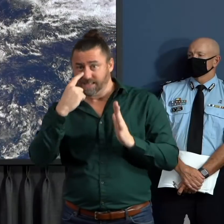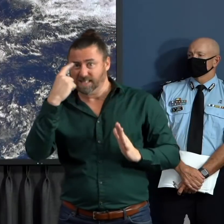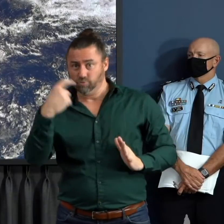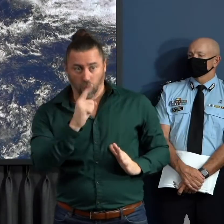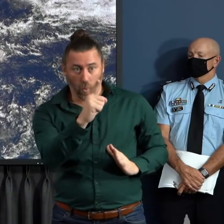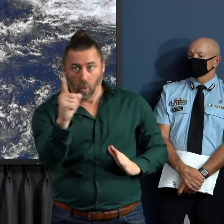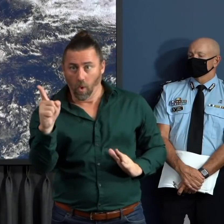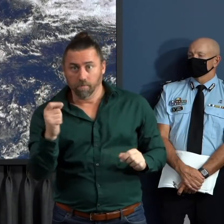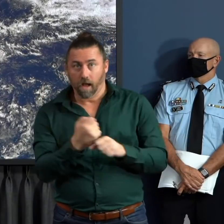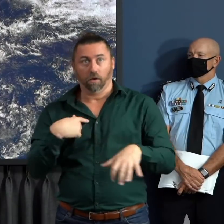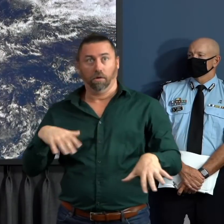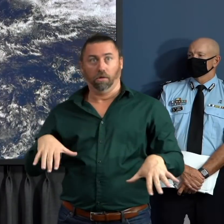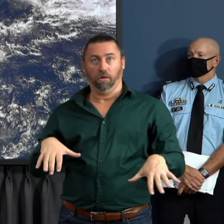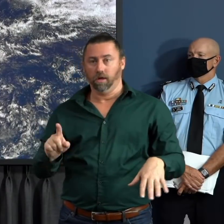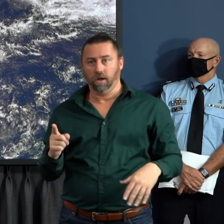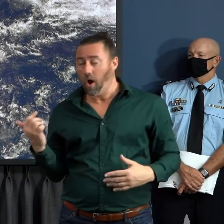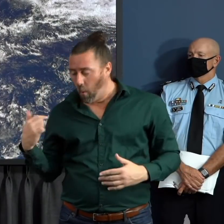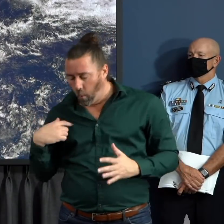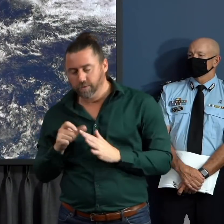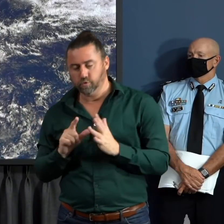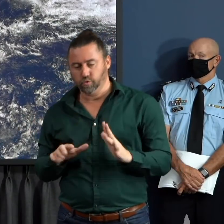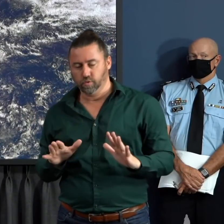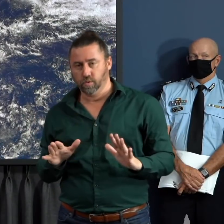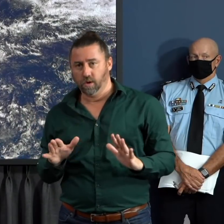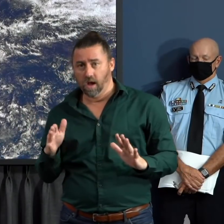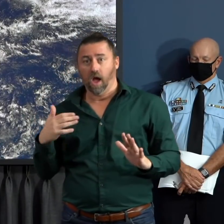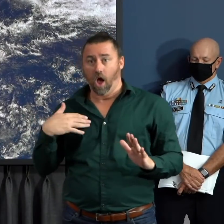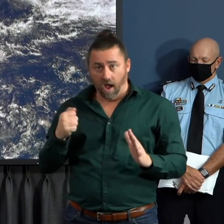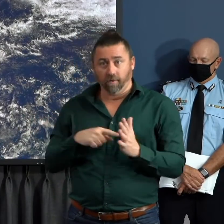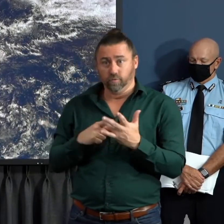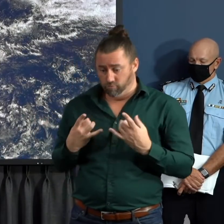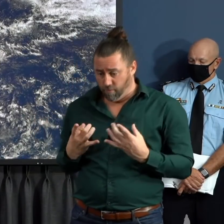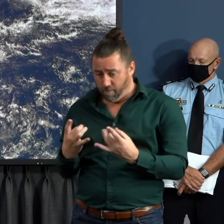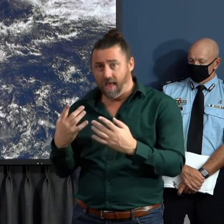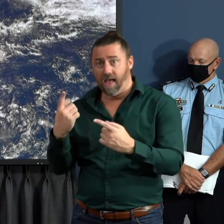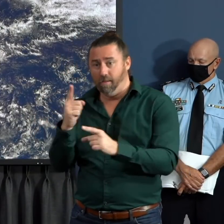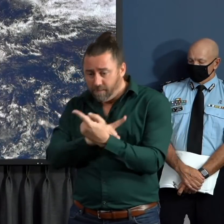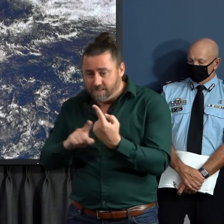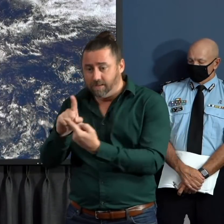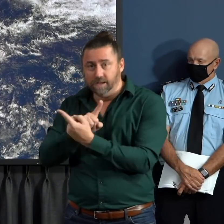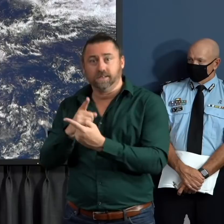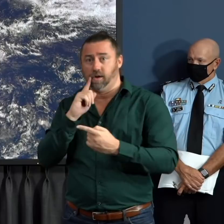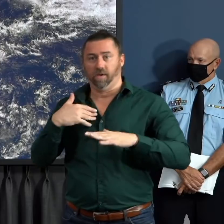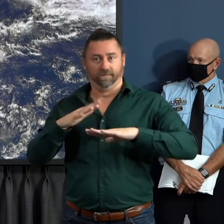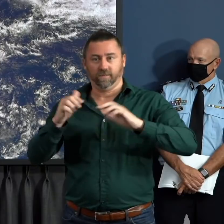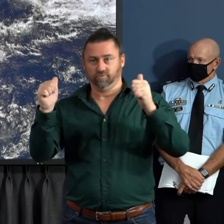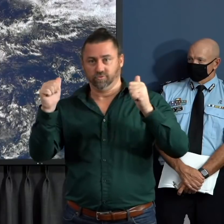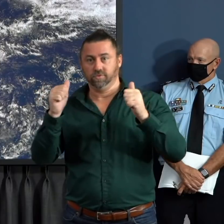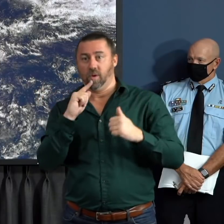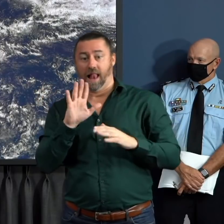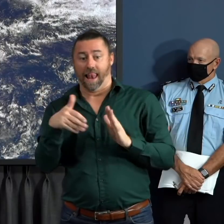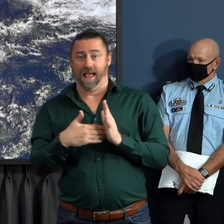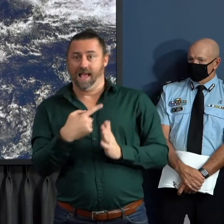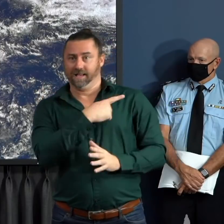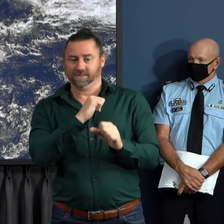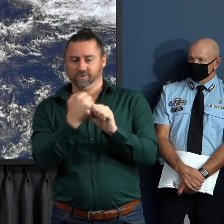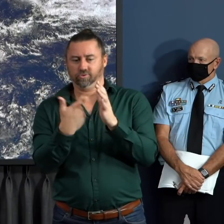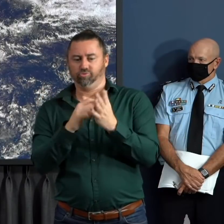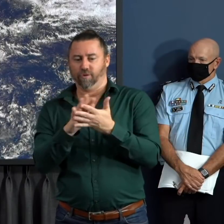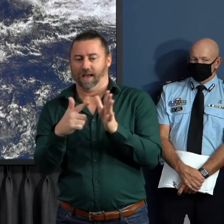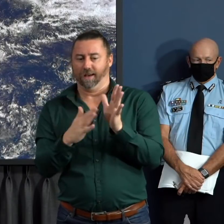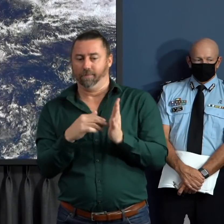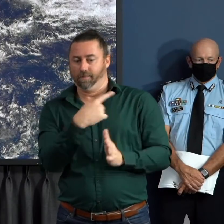is exactly what we are doing. Now, there's a lot more work that needs to happen now, so I'm going to end by letting Graham give